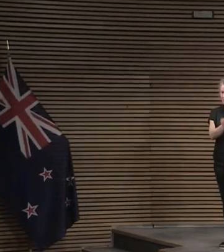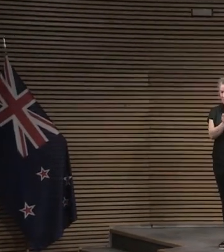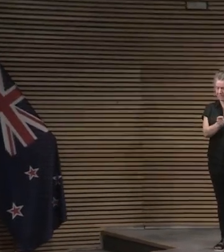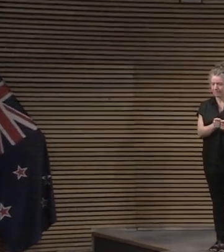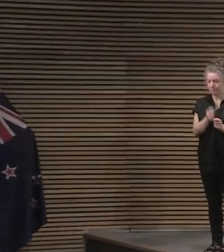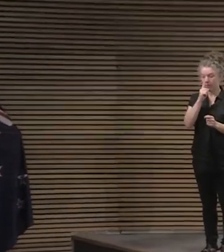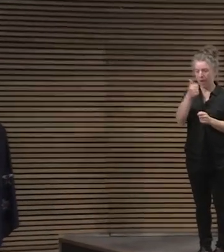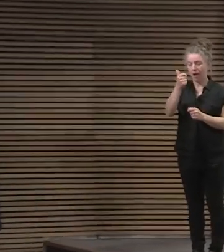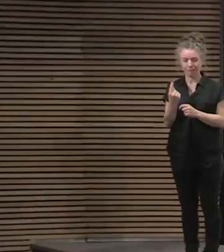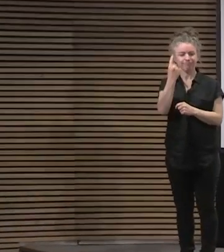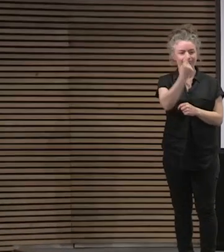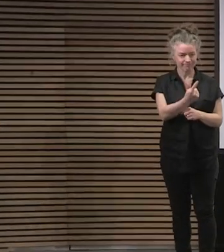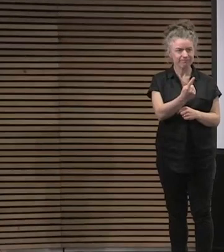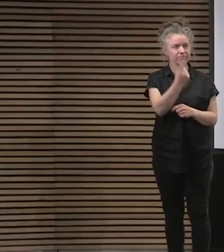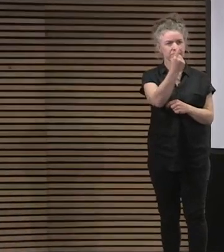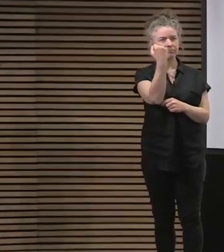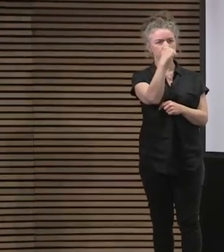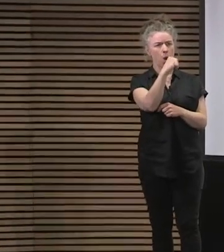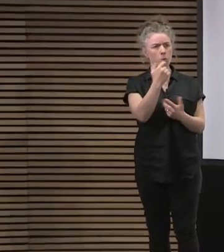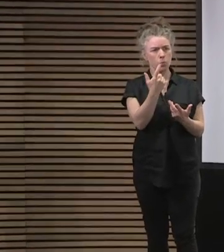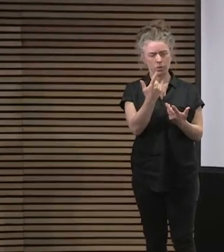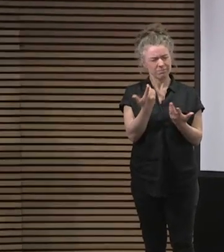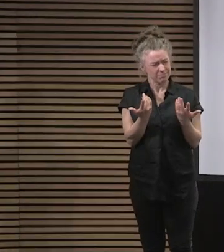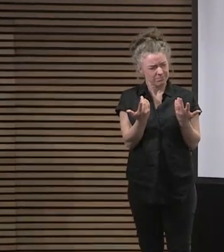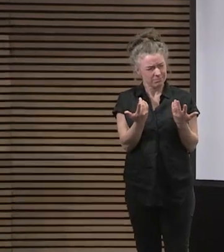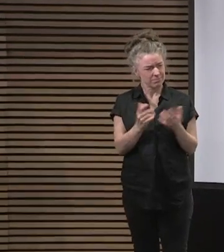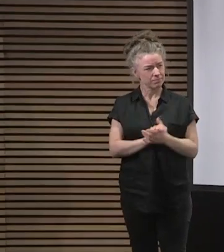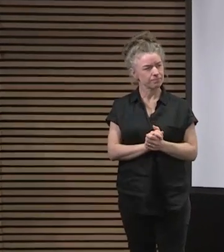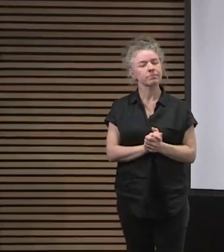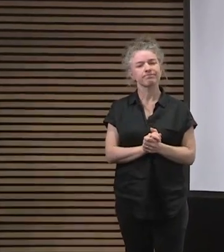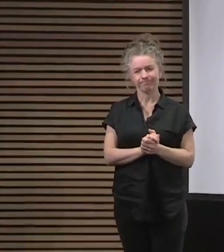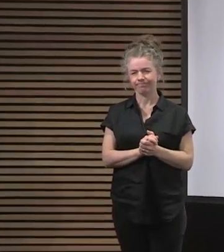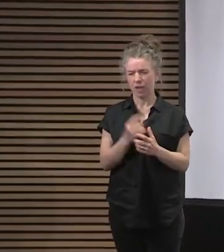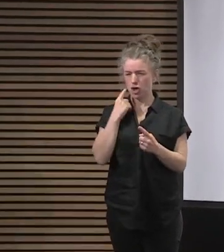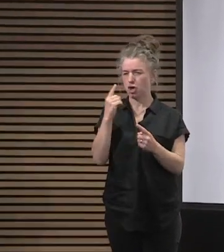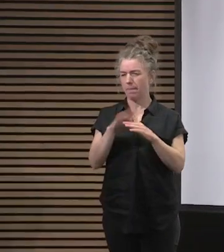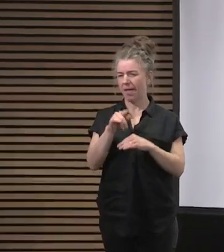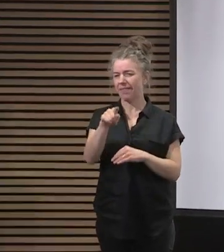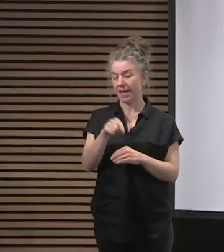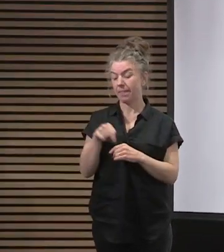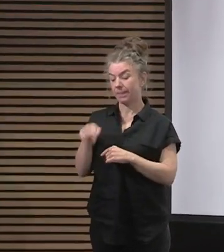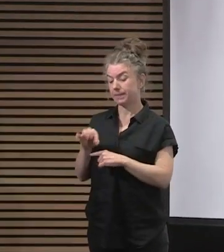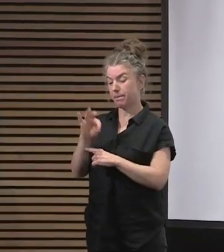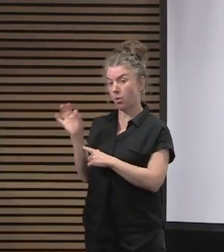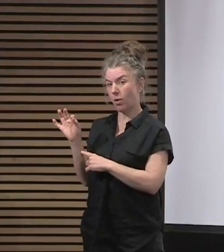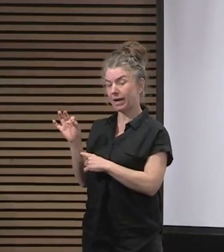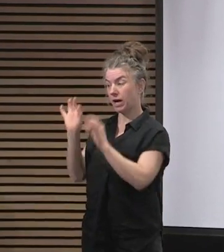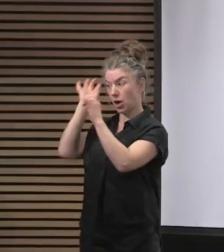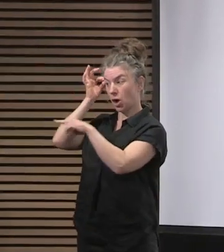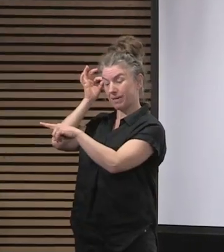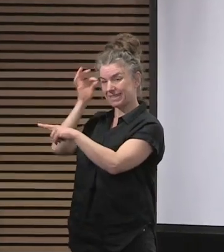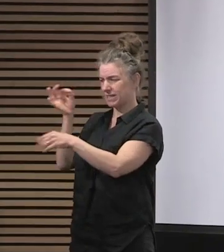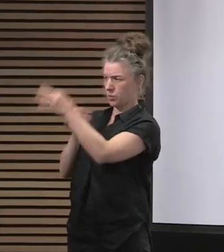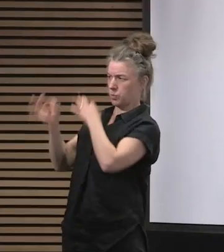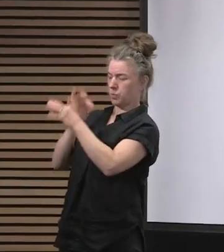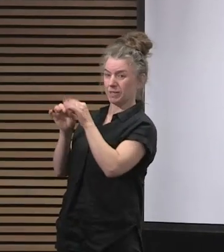people that won't happen going forward? Yes, I learnt about some of these and was questioned on some of them this morning in the committee.